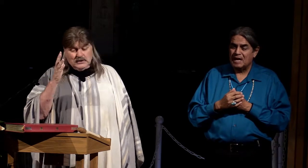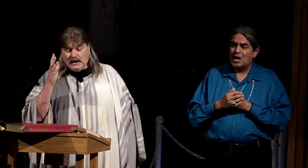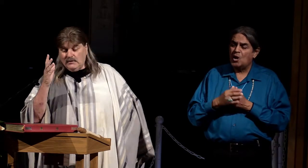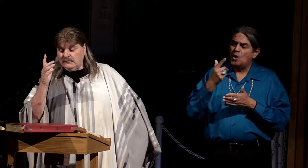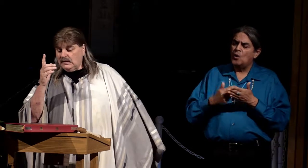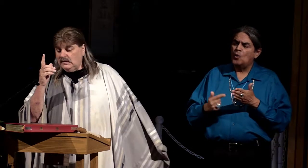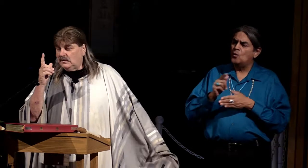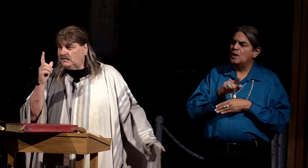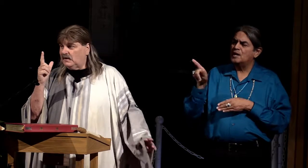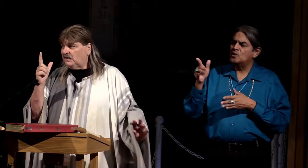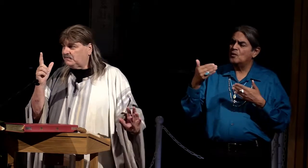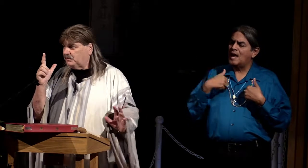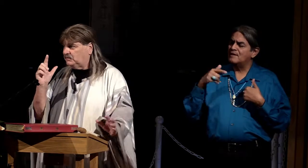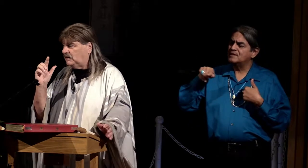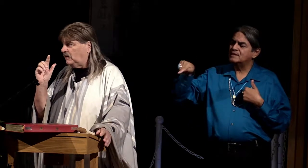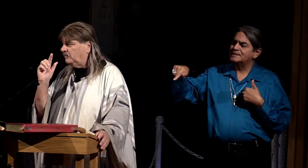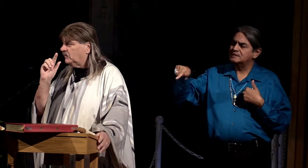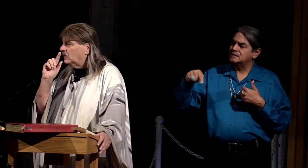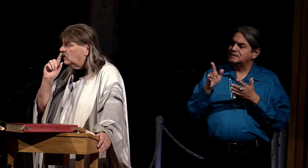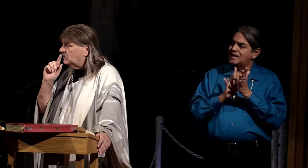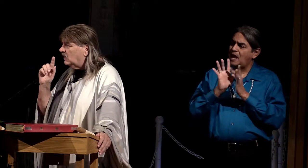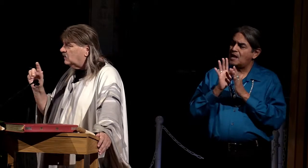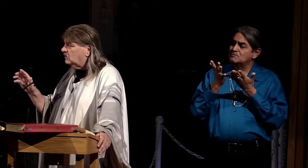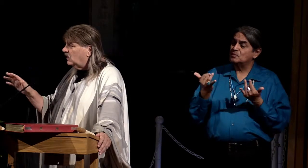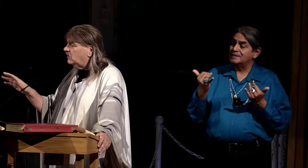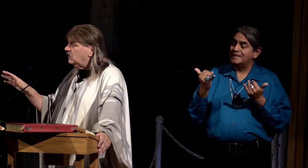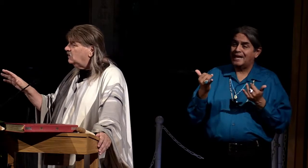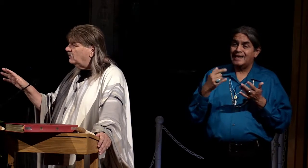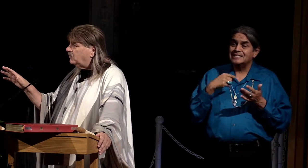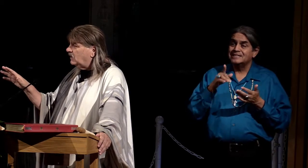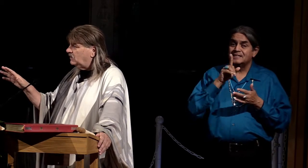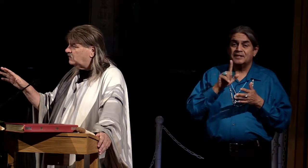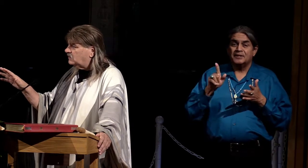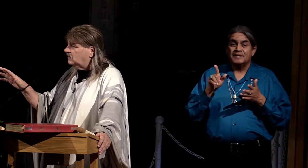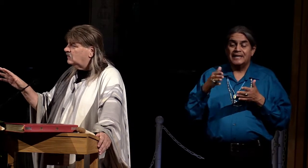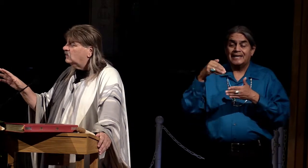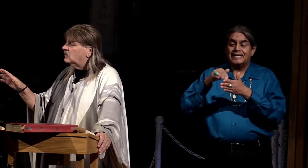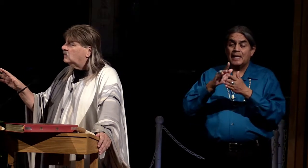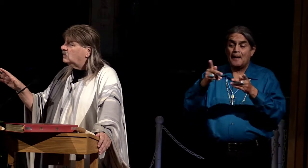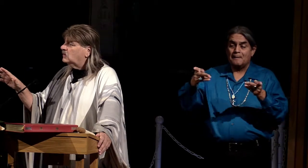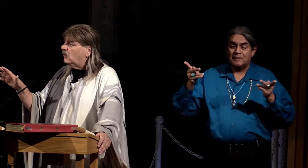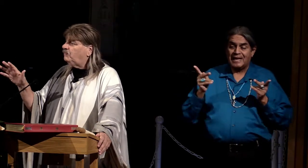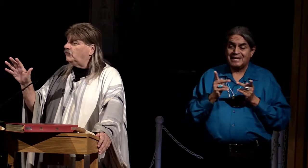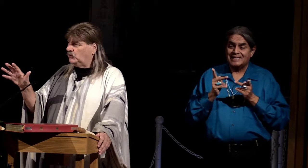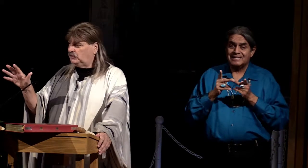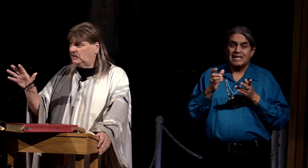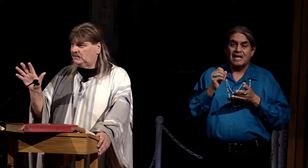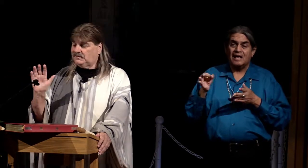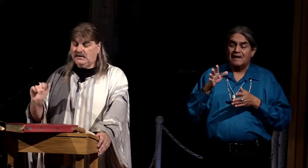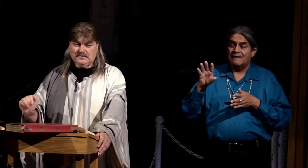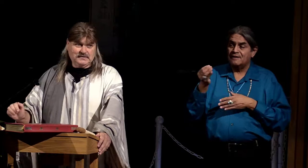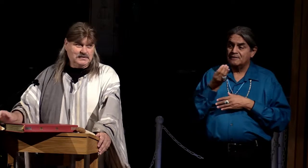And what you have in this gospel today is that they are in a place of